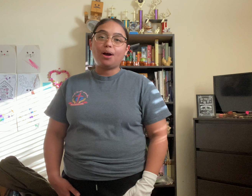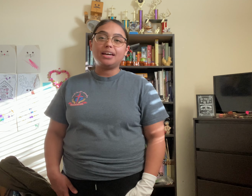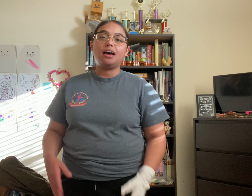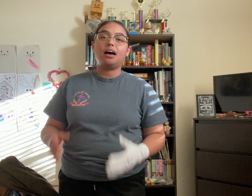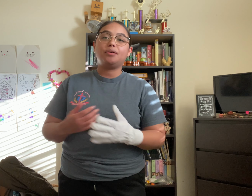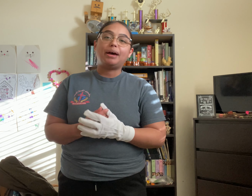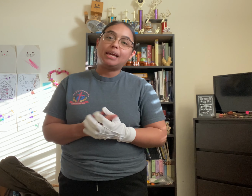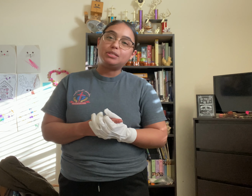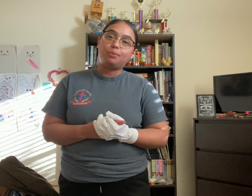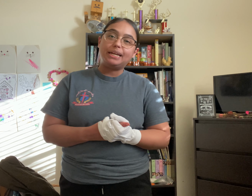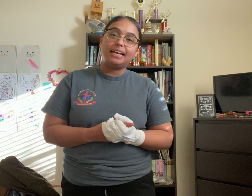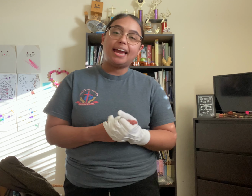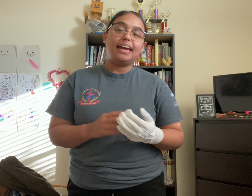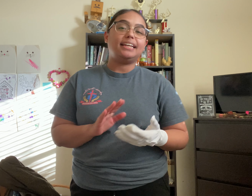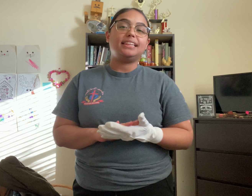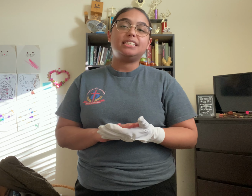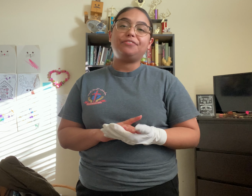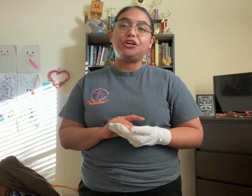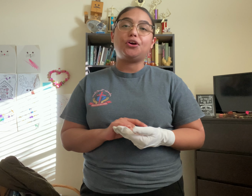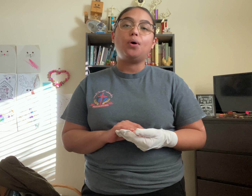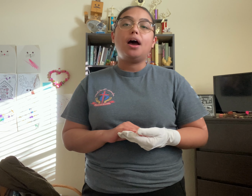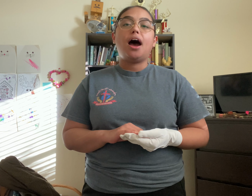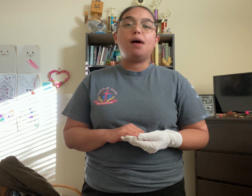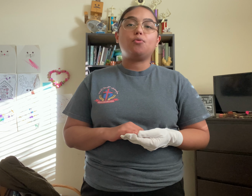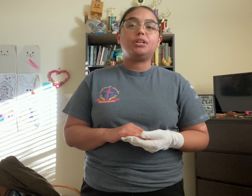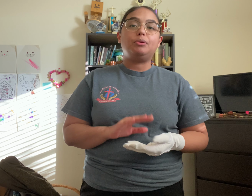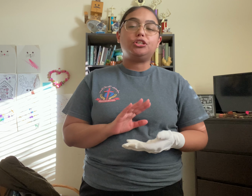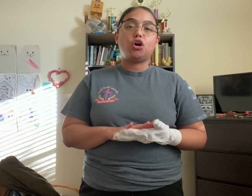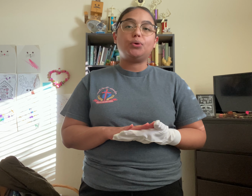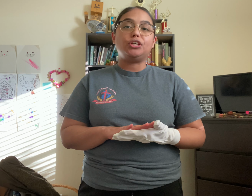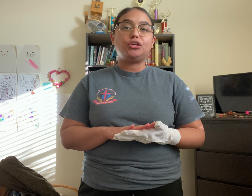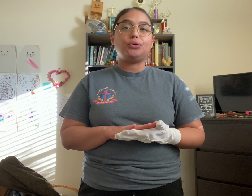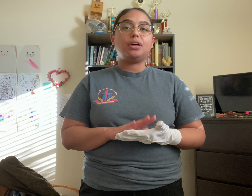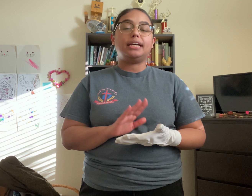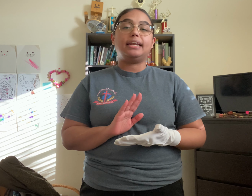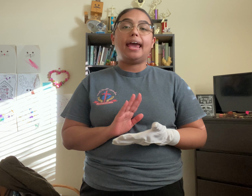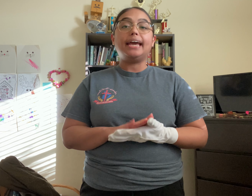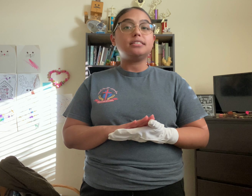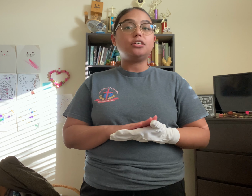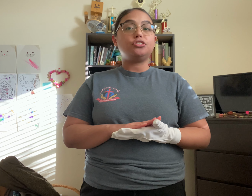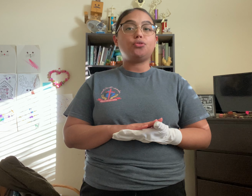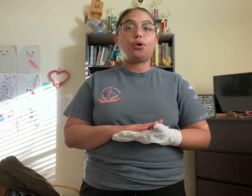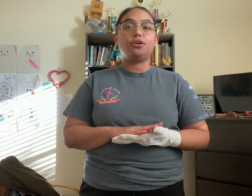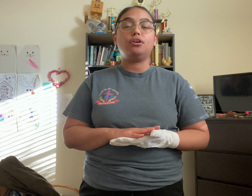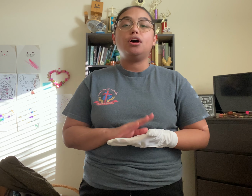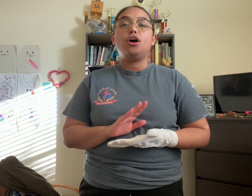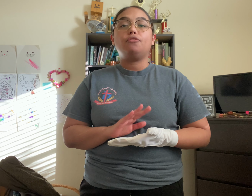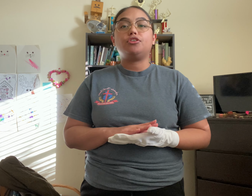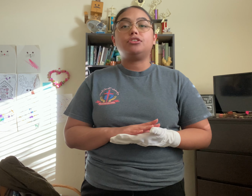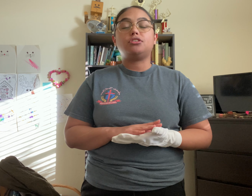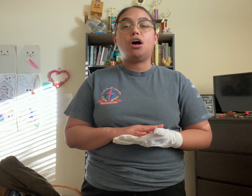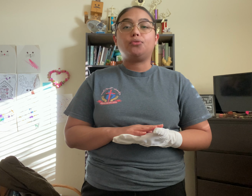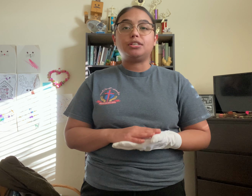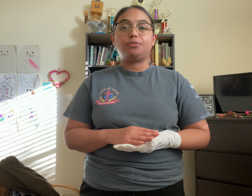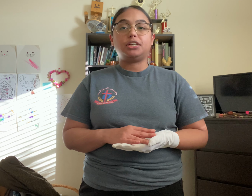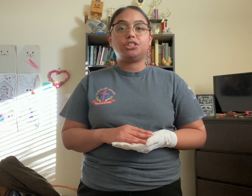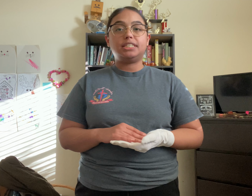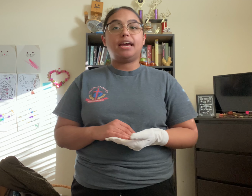everyone, my name is Brittany, and in this video I'm going to be showing you an ASL tutorial for the song Resurrection Day